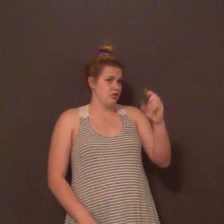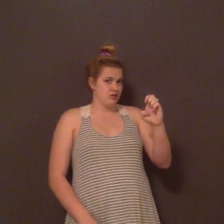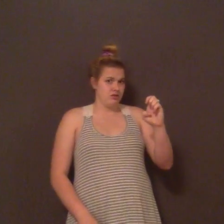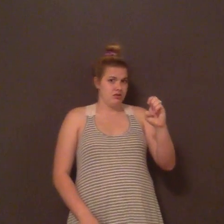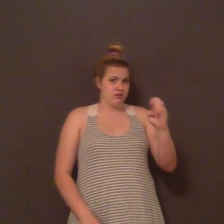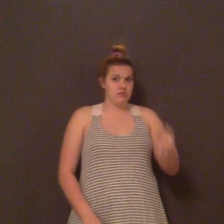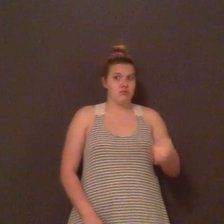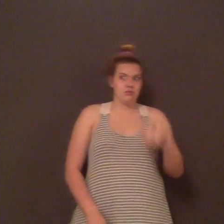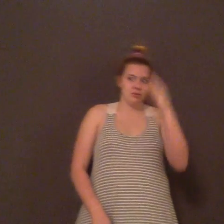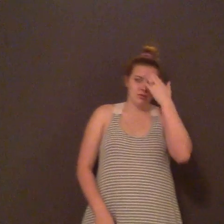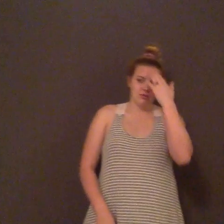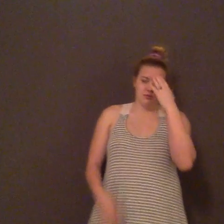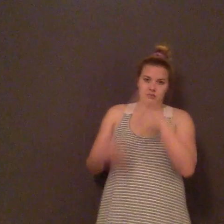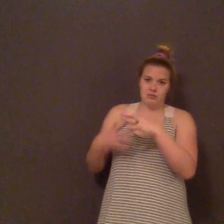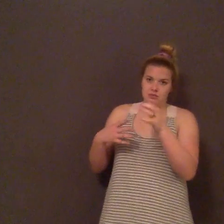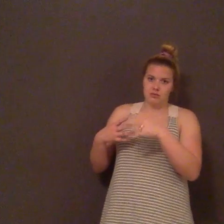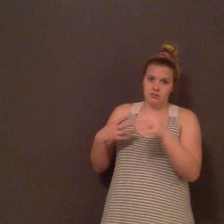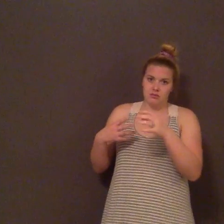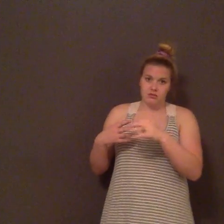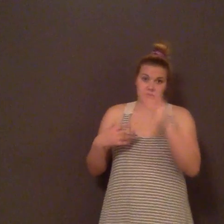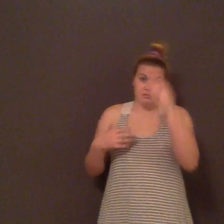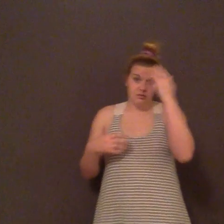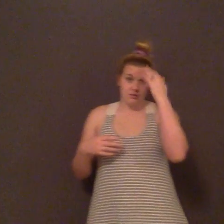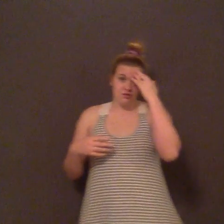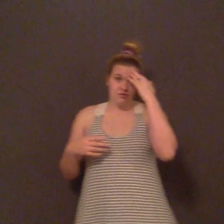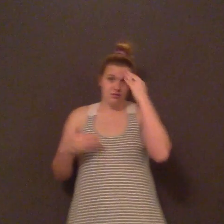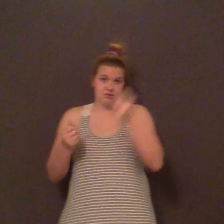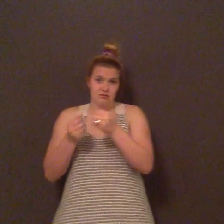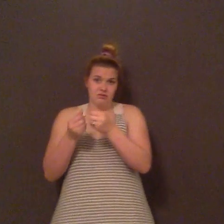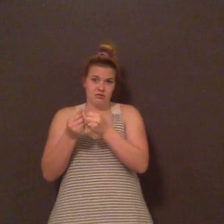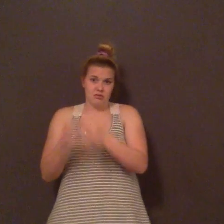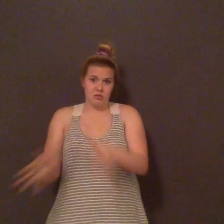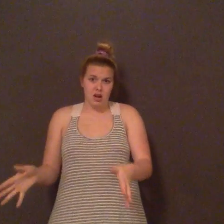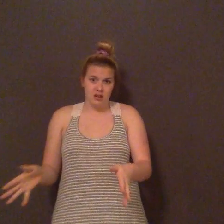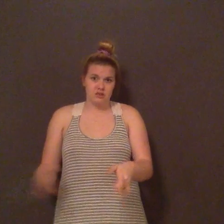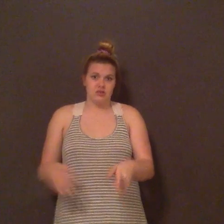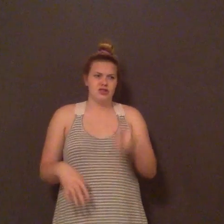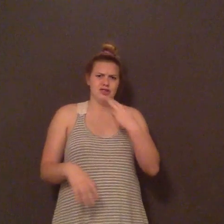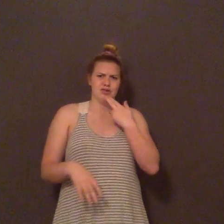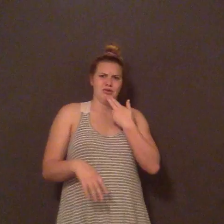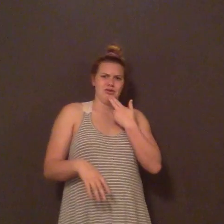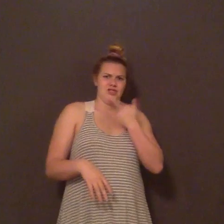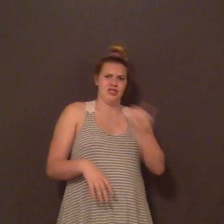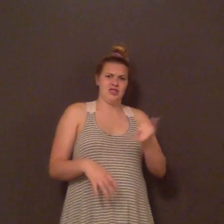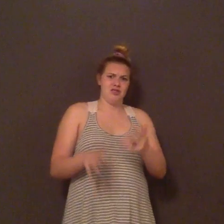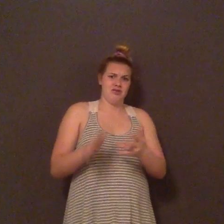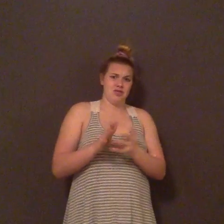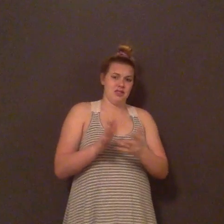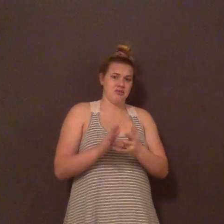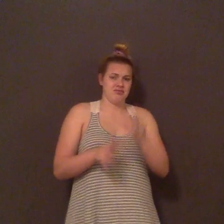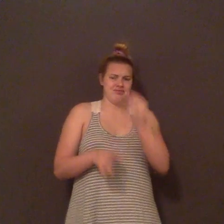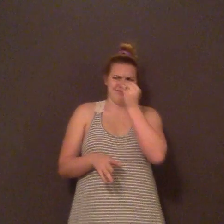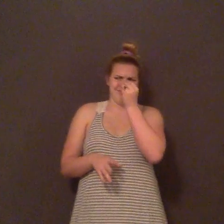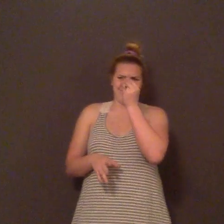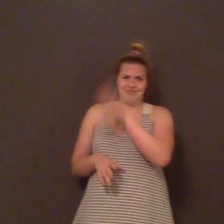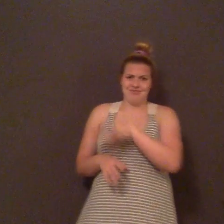them. Yeah, I know how to drop them, too. What? She's one of the cutest freshmen we've seen. I don't care. Aren't you getting with her later today at that